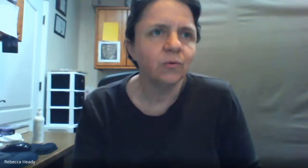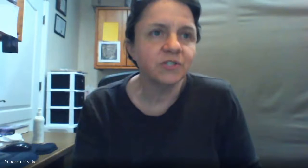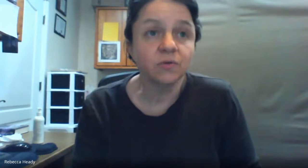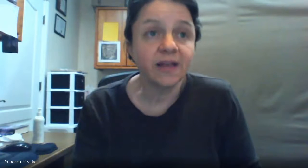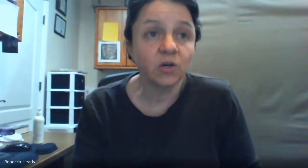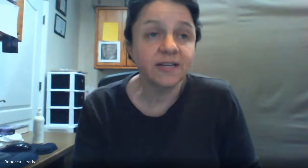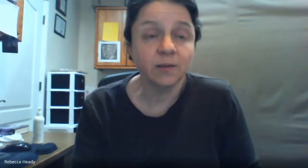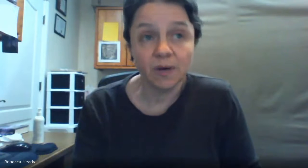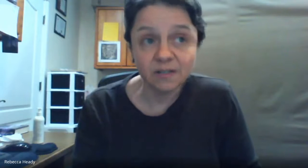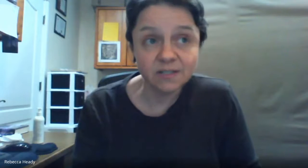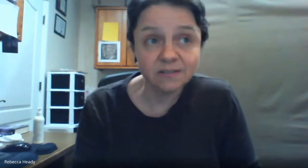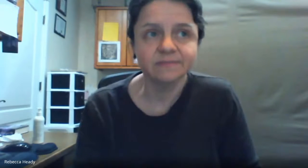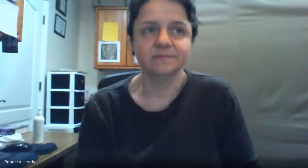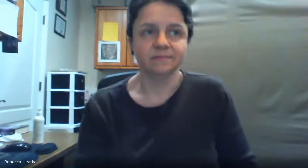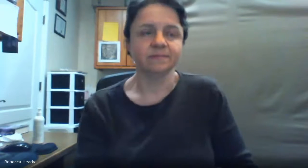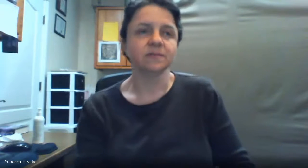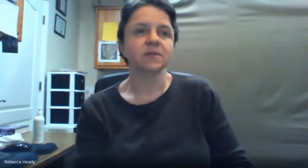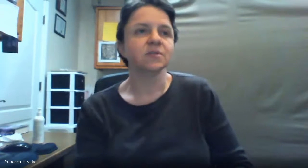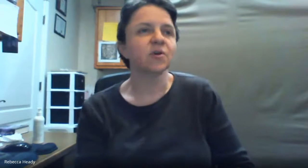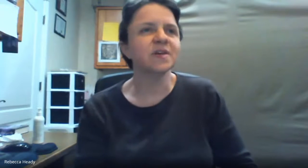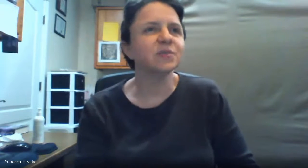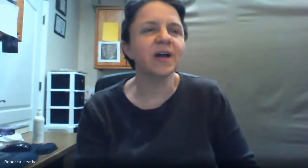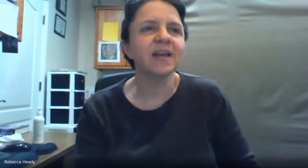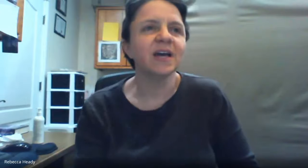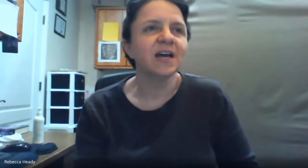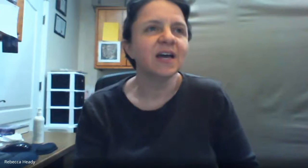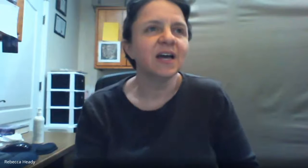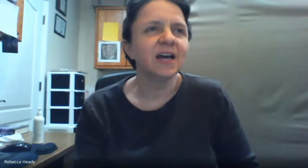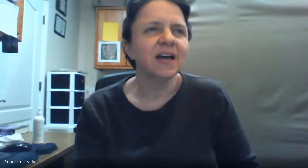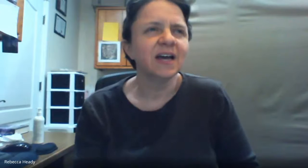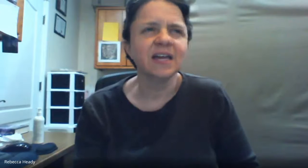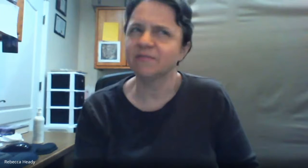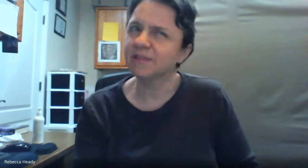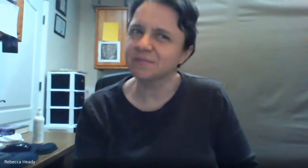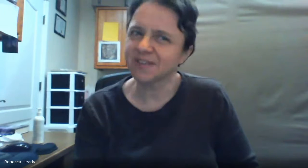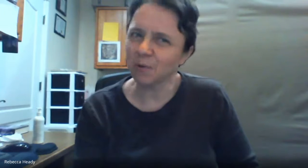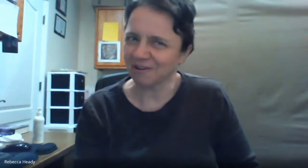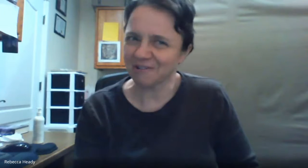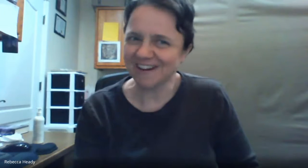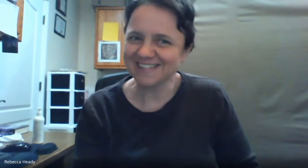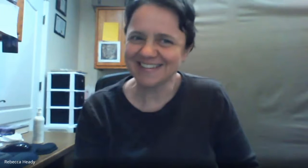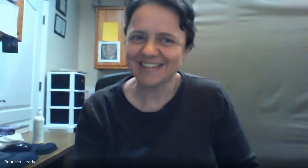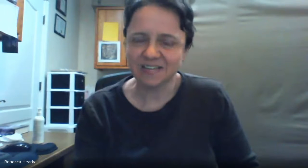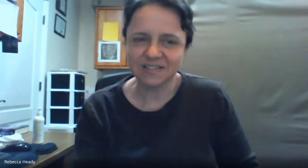do you like cookies and milk? So this one, he flipped the order around.